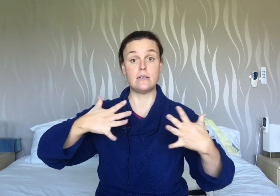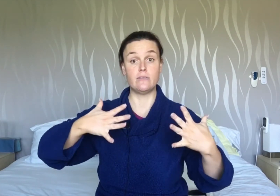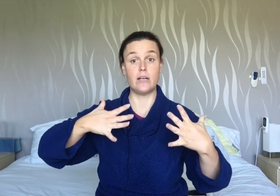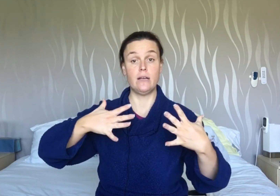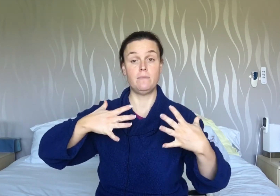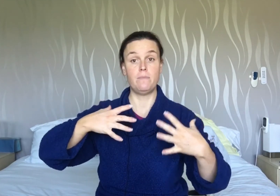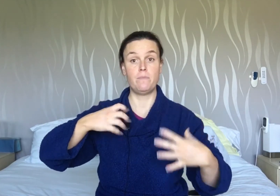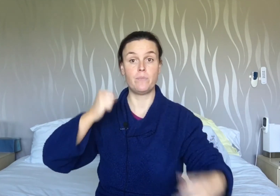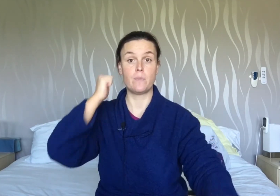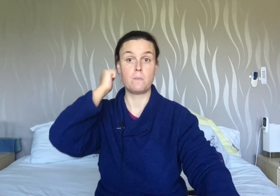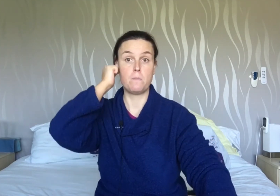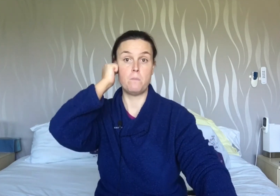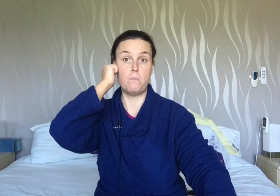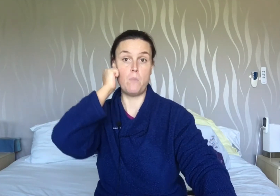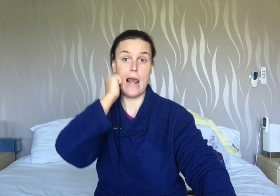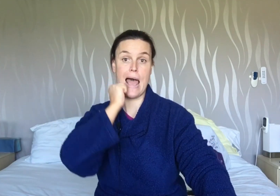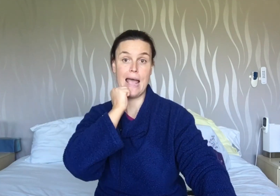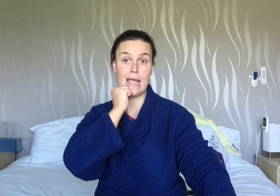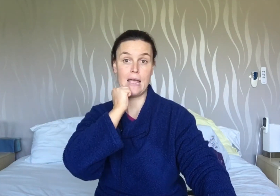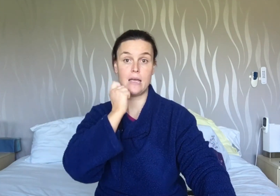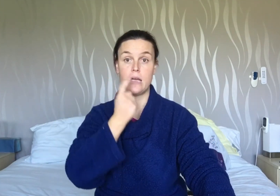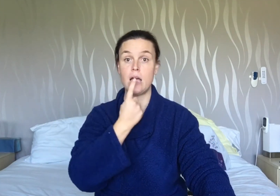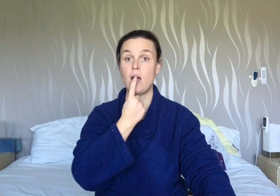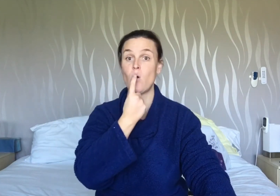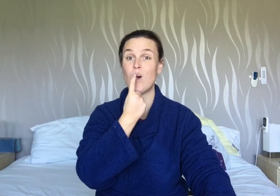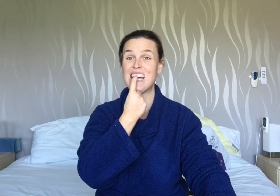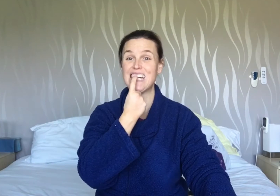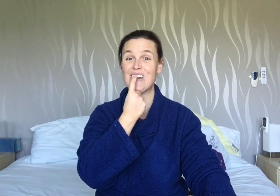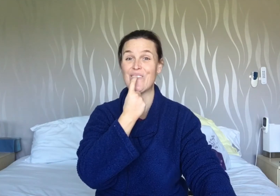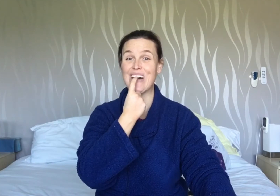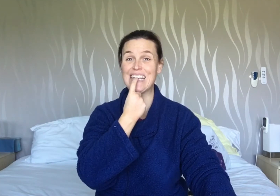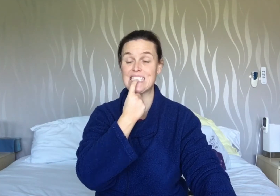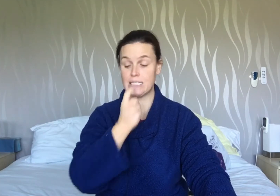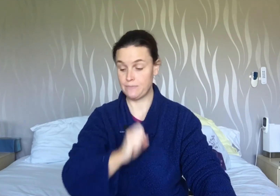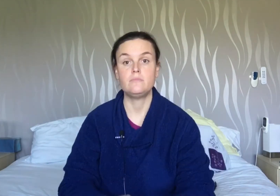silver, black, white.